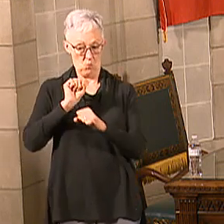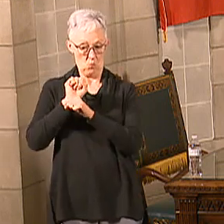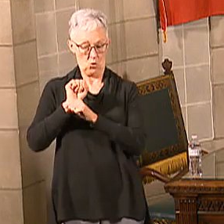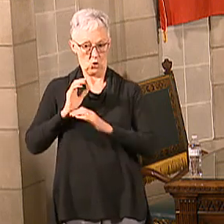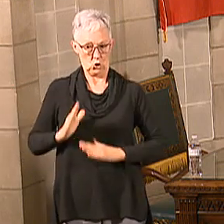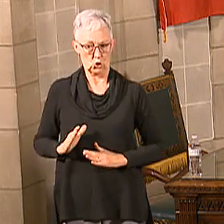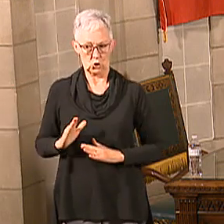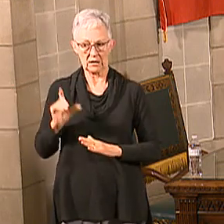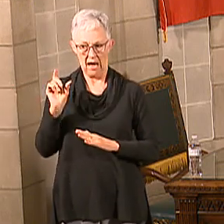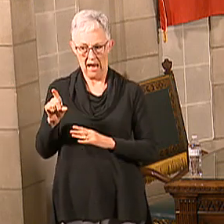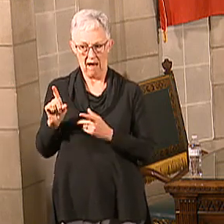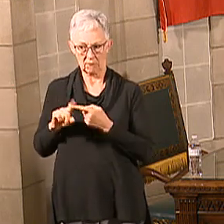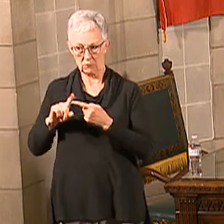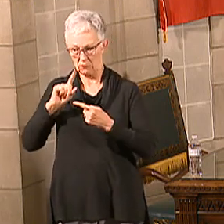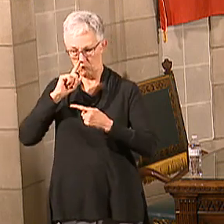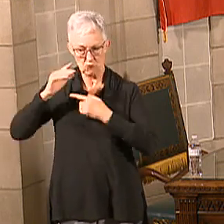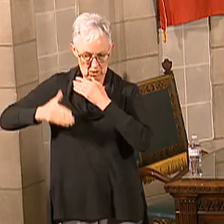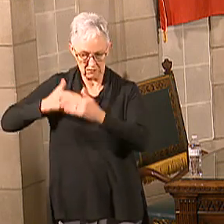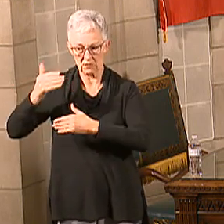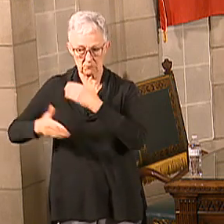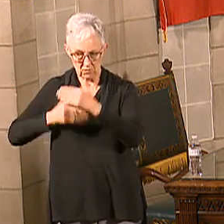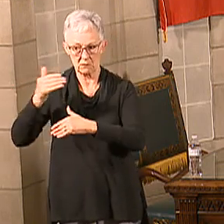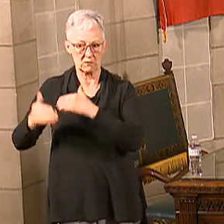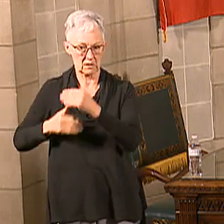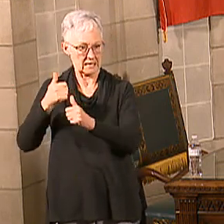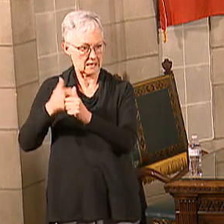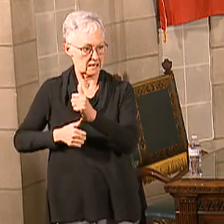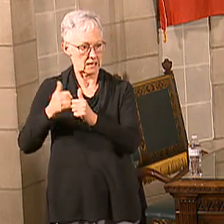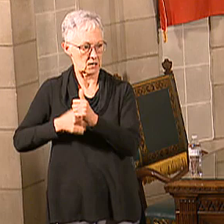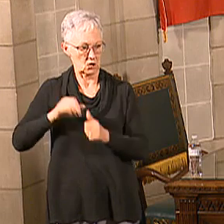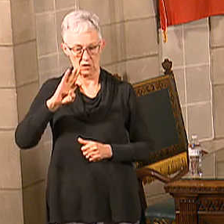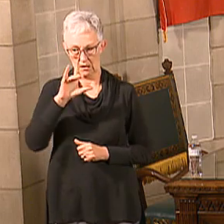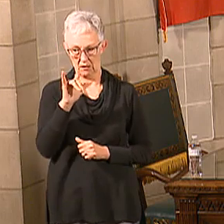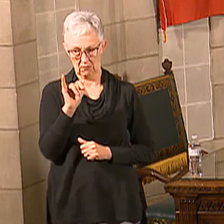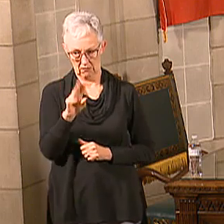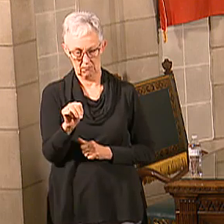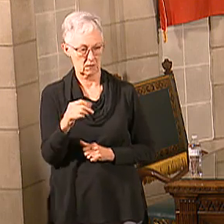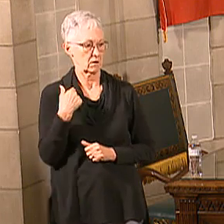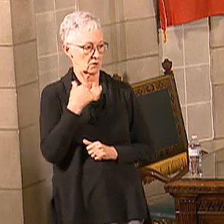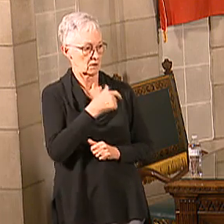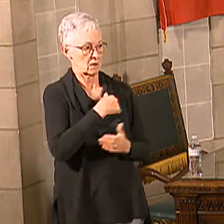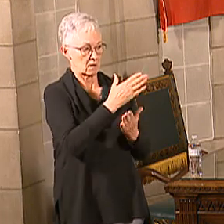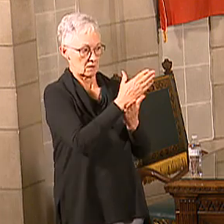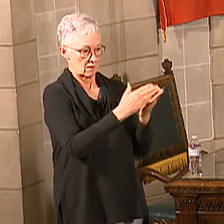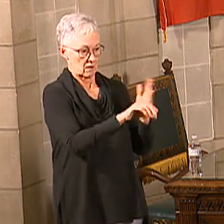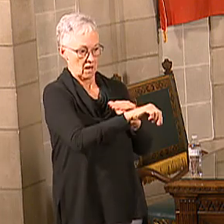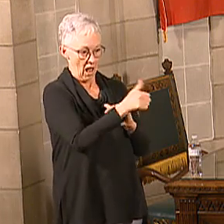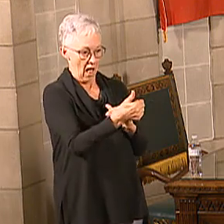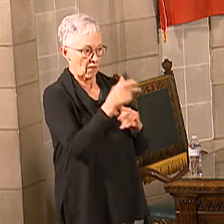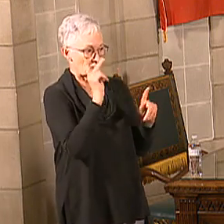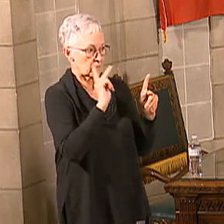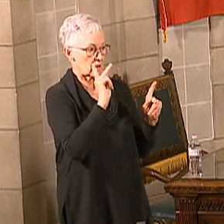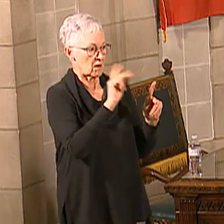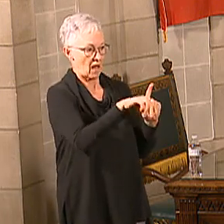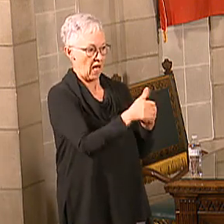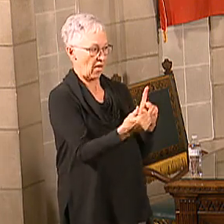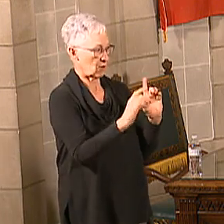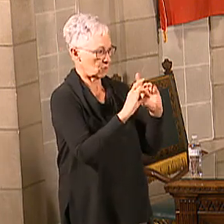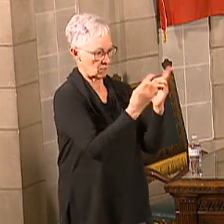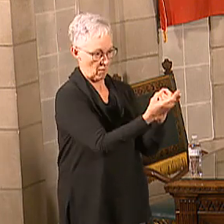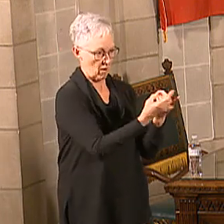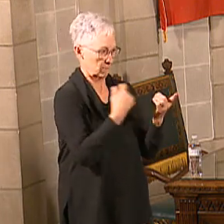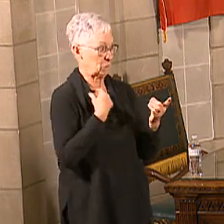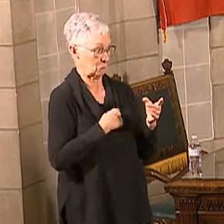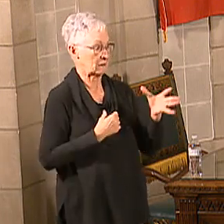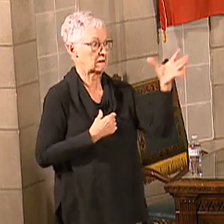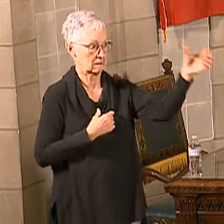take some time to process. We've drafted people out of other programs. Maybe they would say conscripted, but anyway, we've pulled them into the